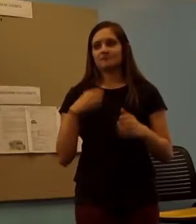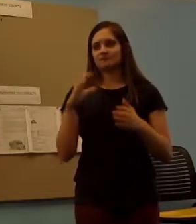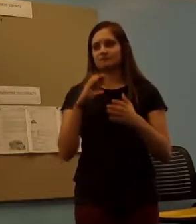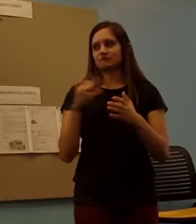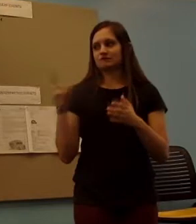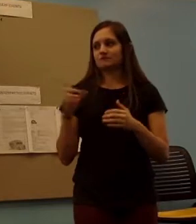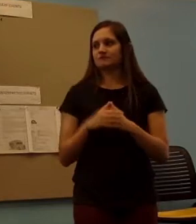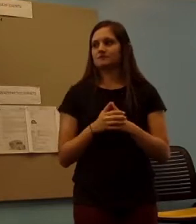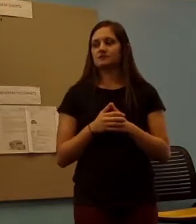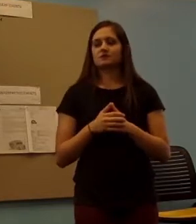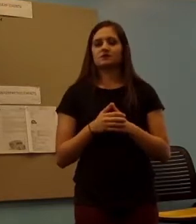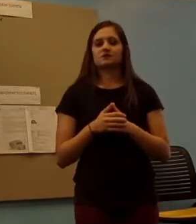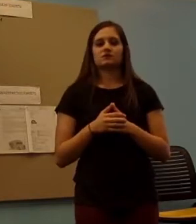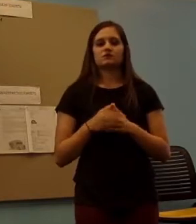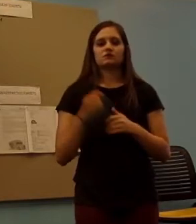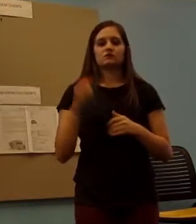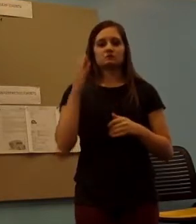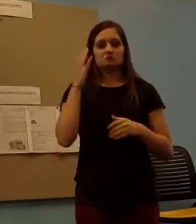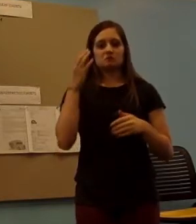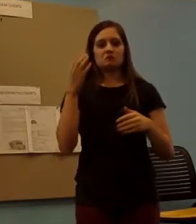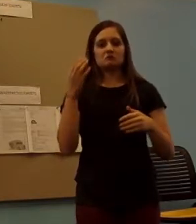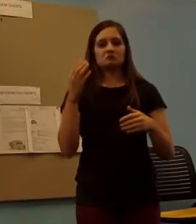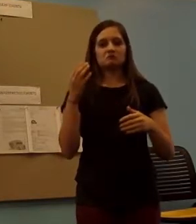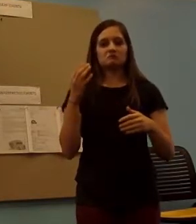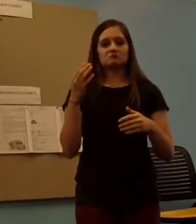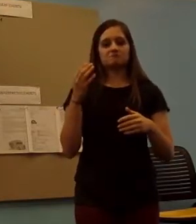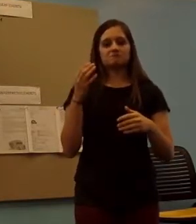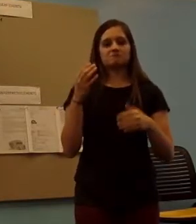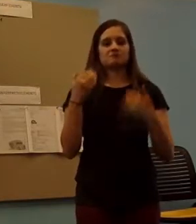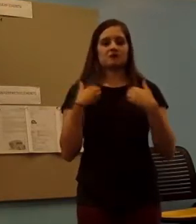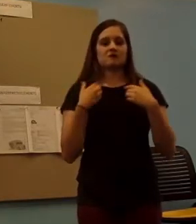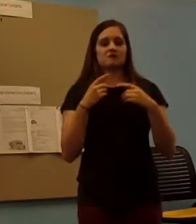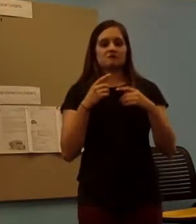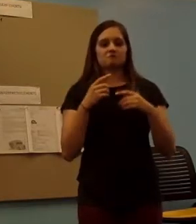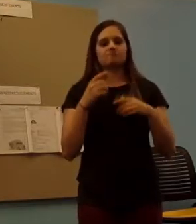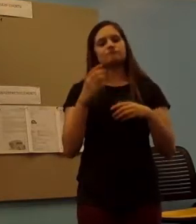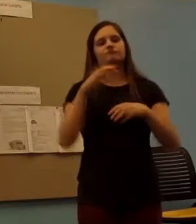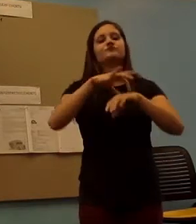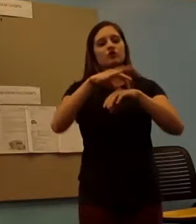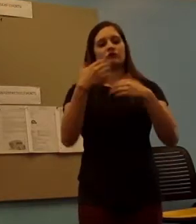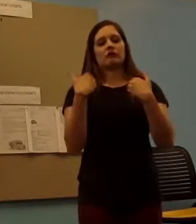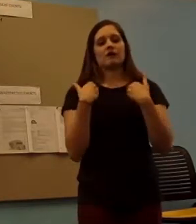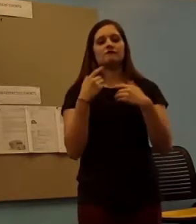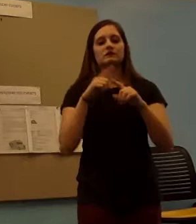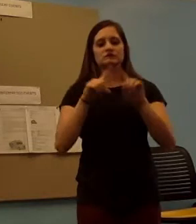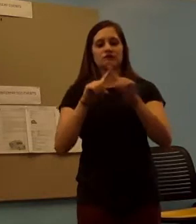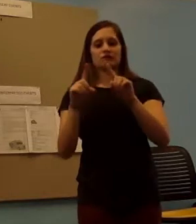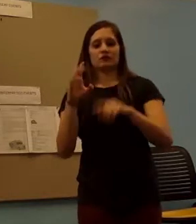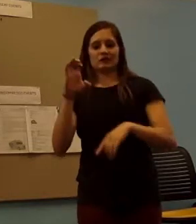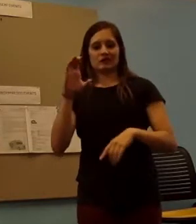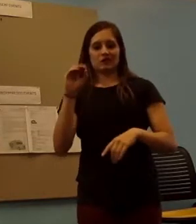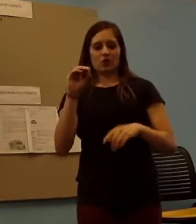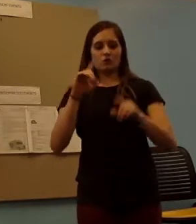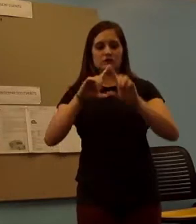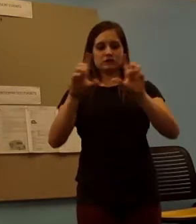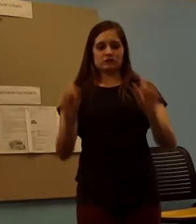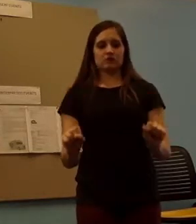so you're going to have different ecosystems, and each of these ecosystems have animals that impact them more. So you're going to have